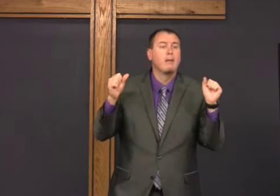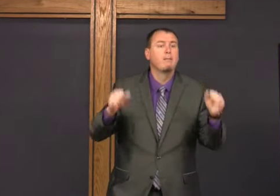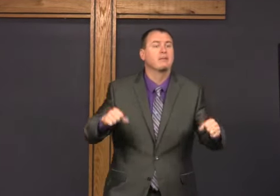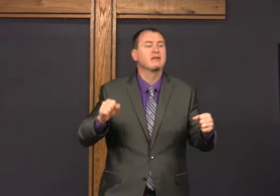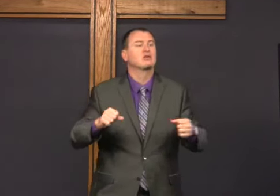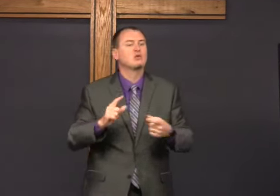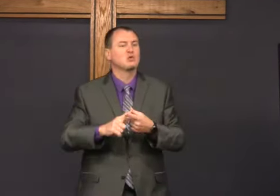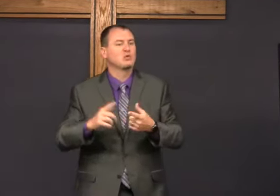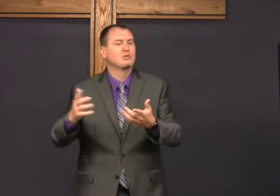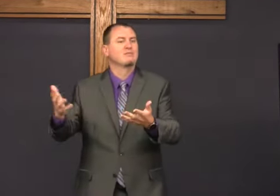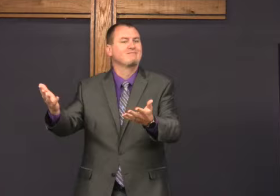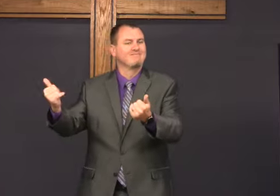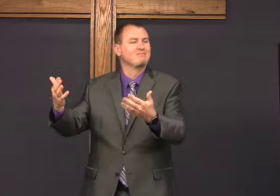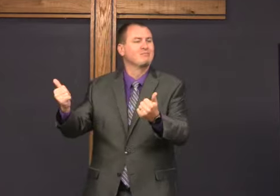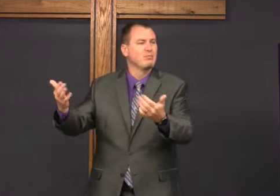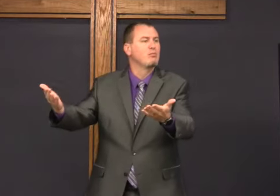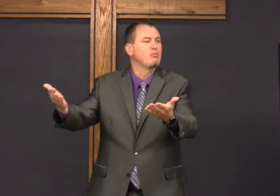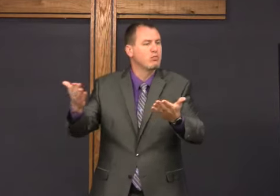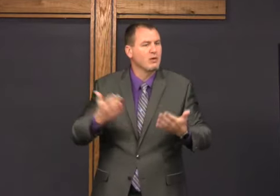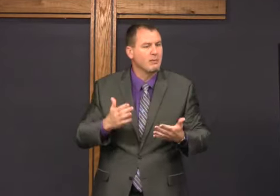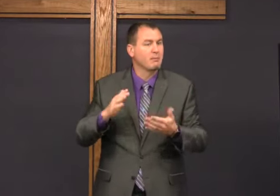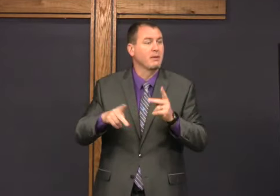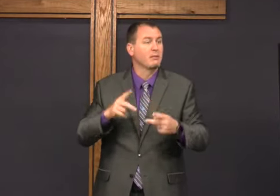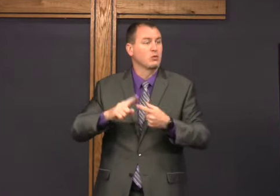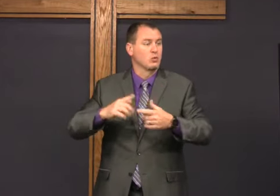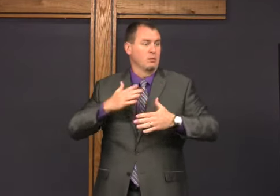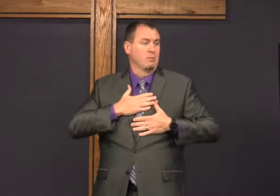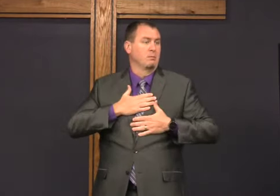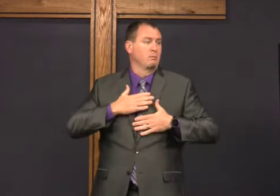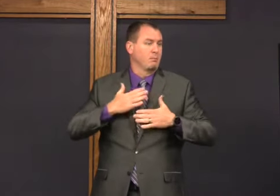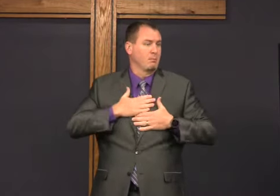about the ability to bring people